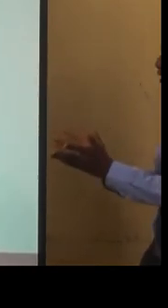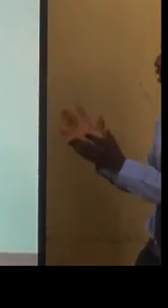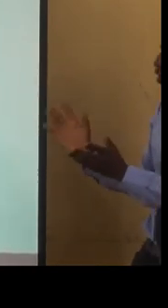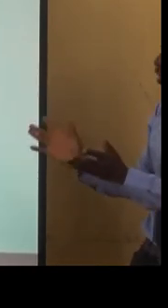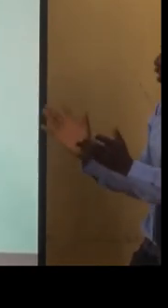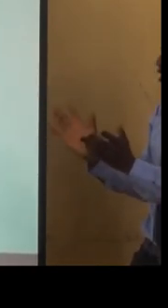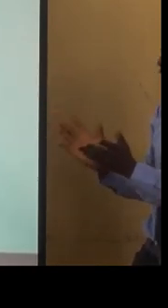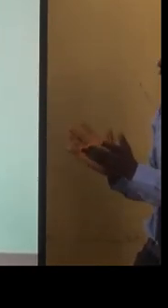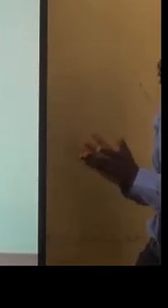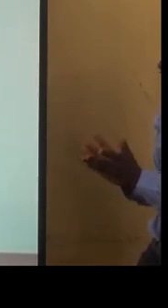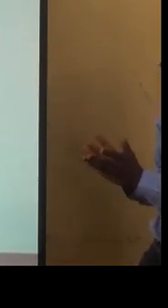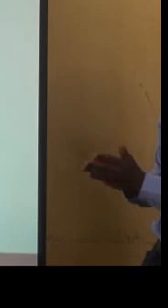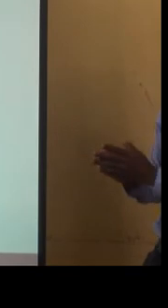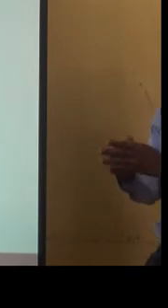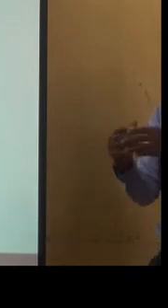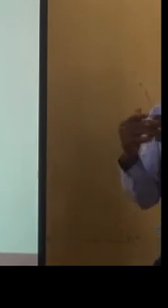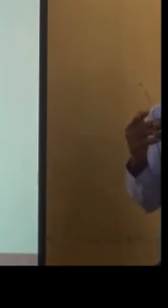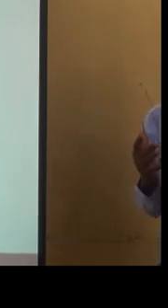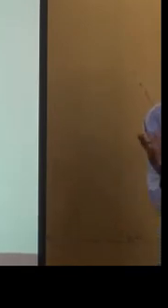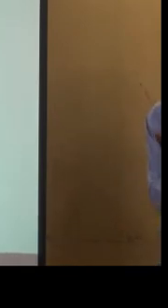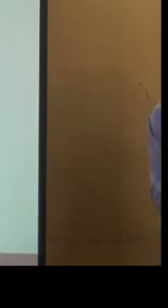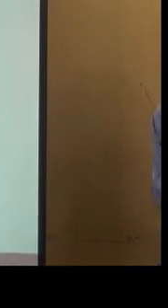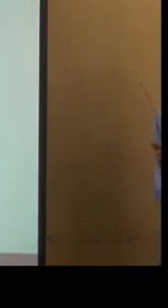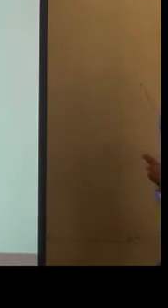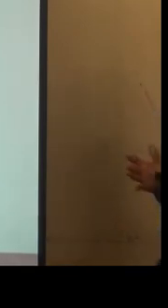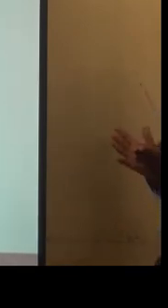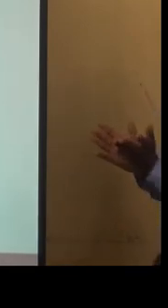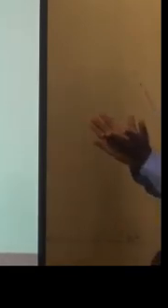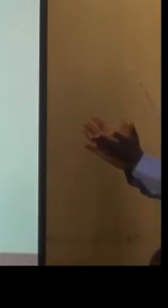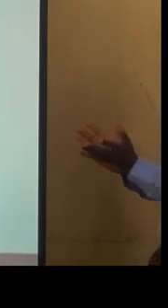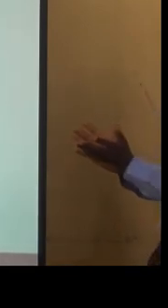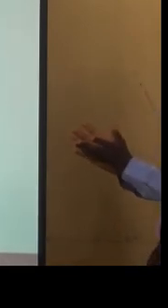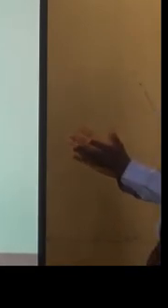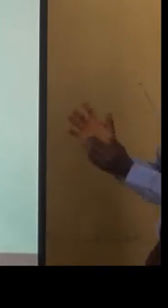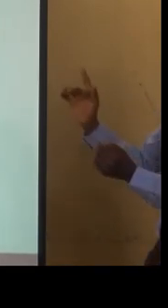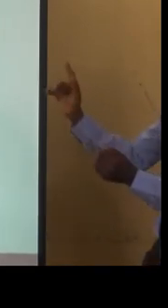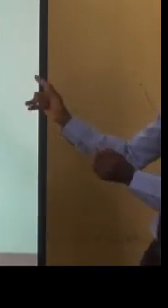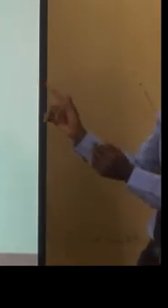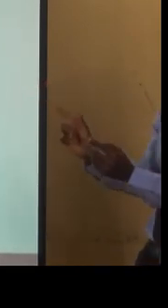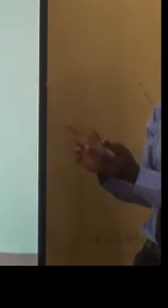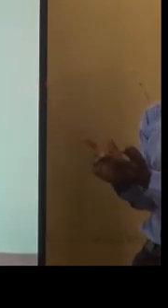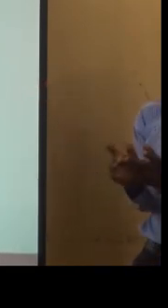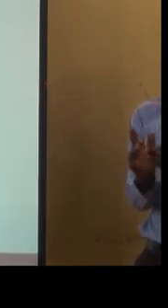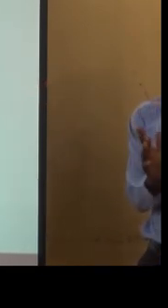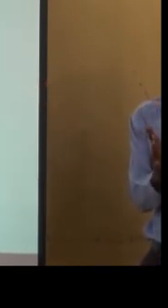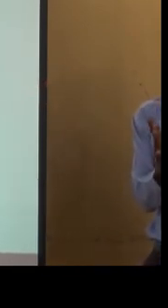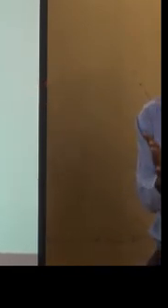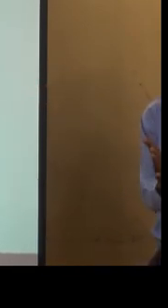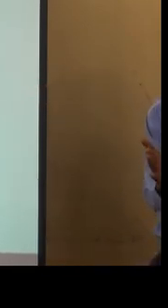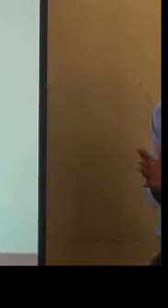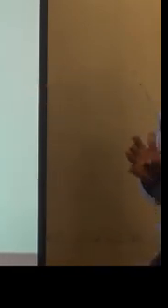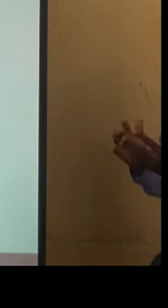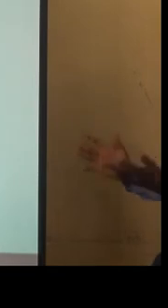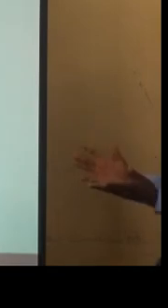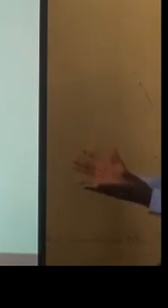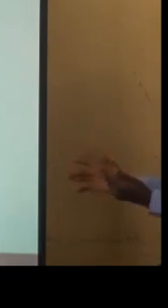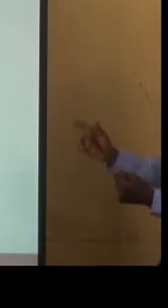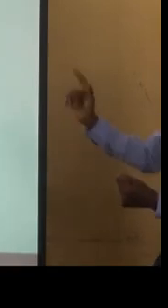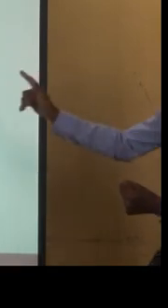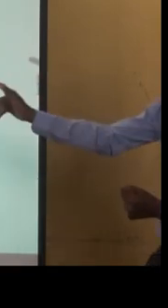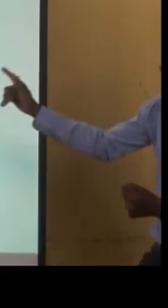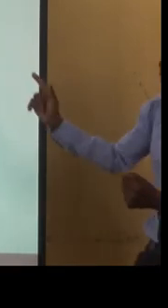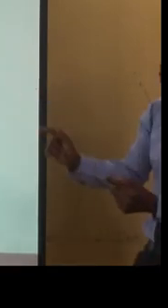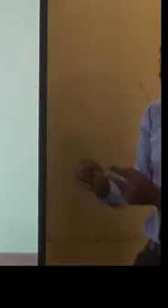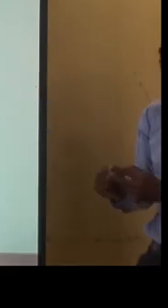6 all over 4. To reduce 6 over 4 to its lowest term, you are going to have 3 over 2.